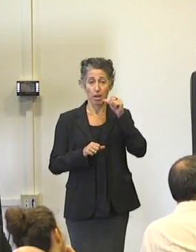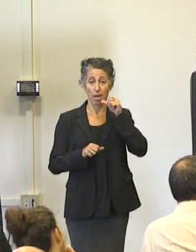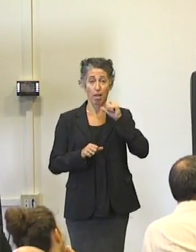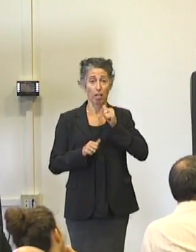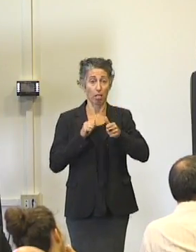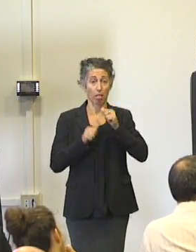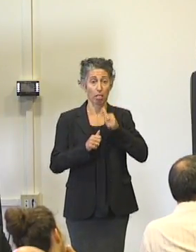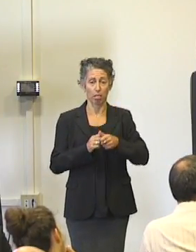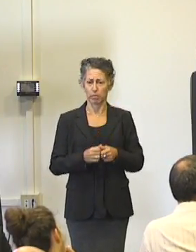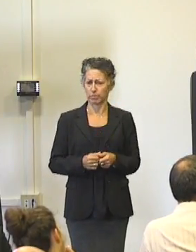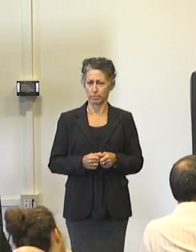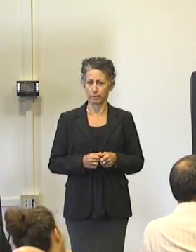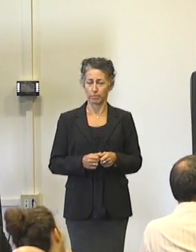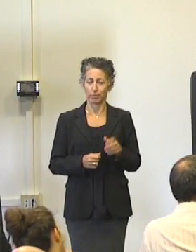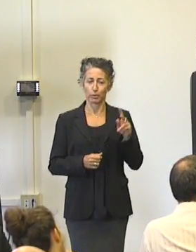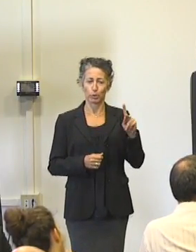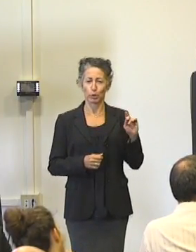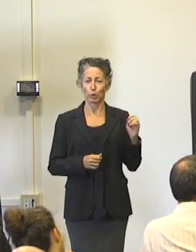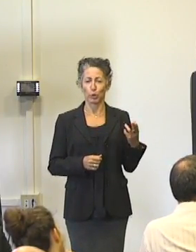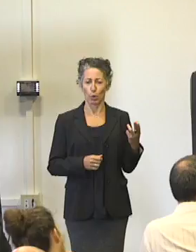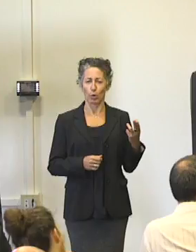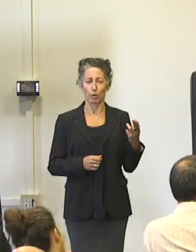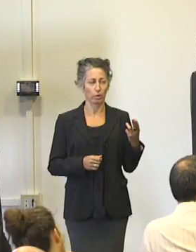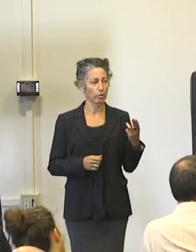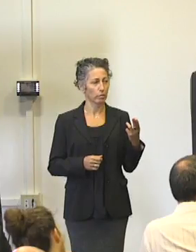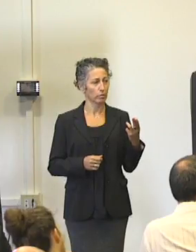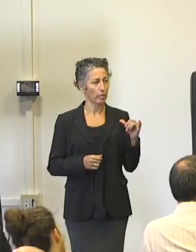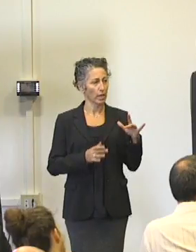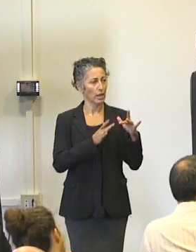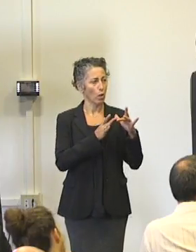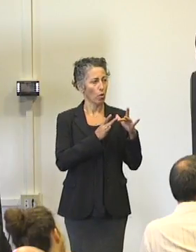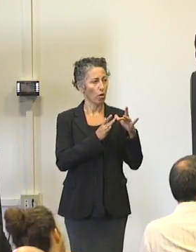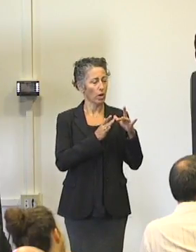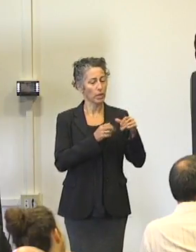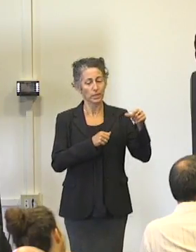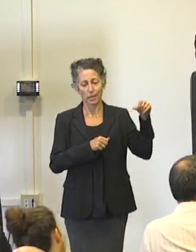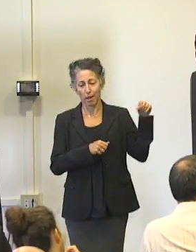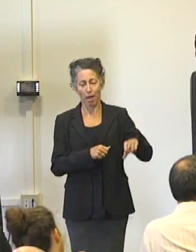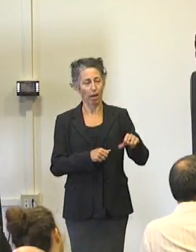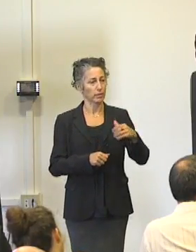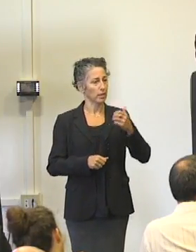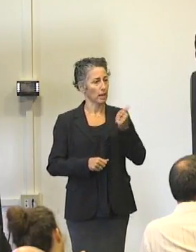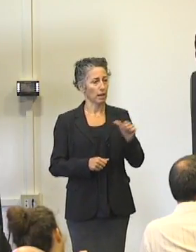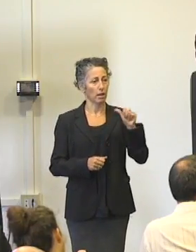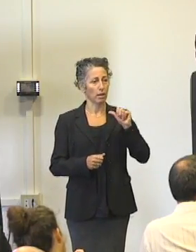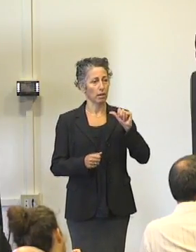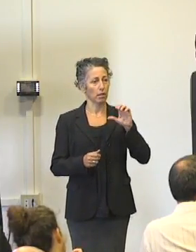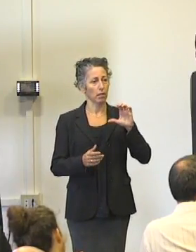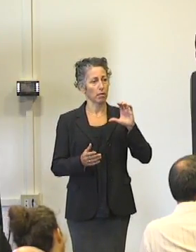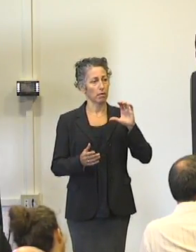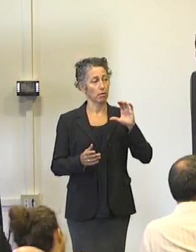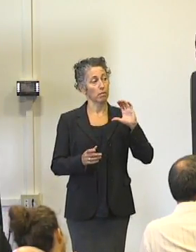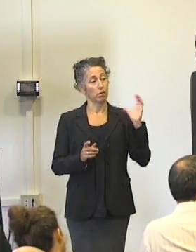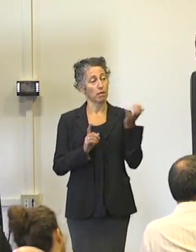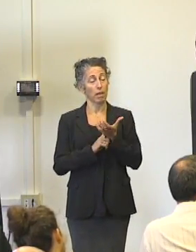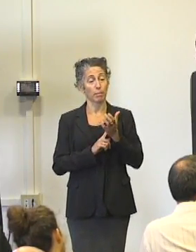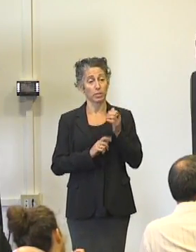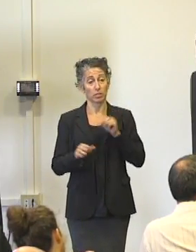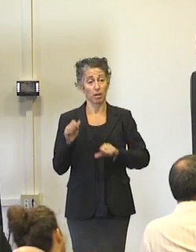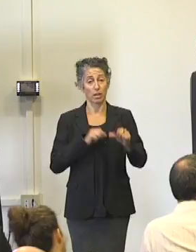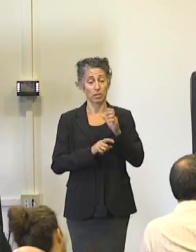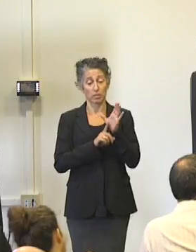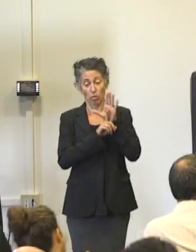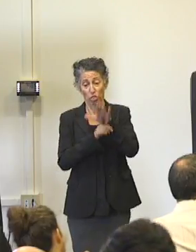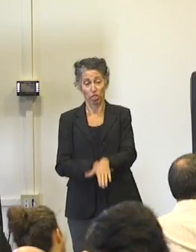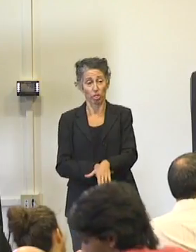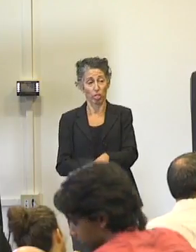a leading supporter of climate science misinformation, denying the science that's coming from all our best climate scientists, and